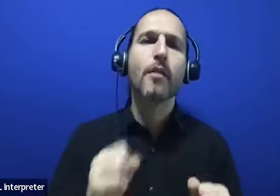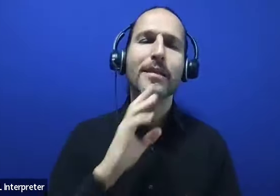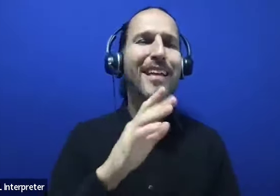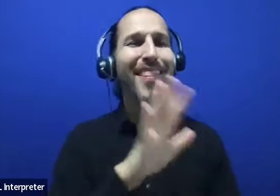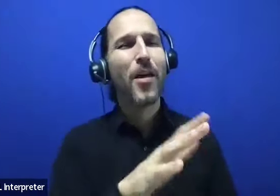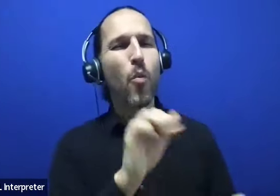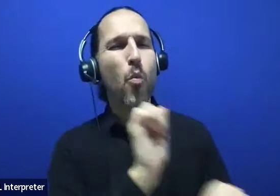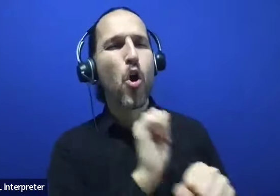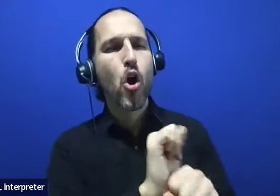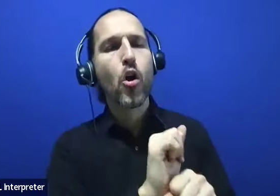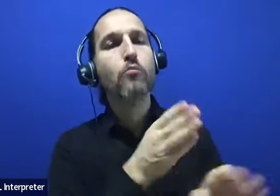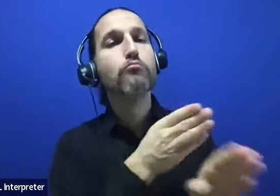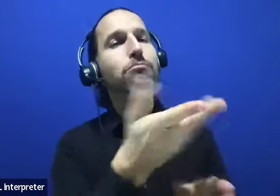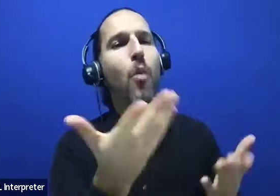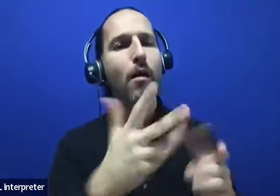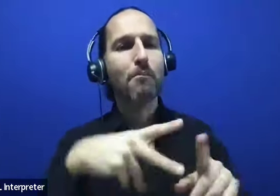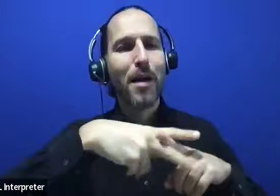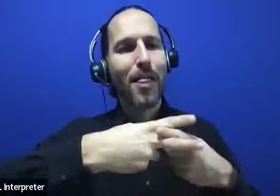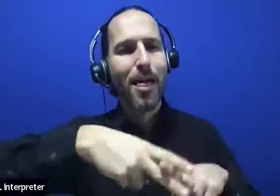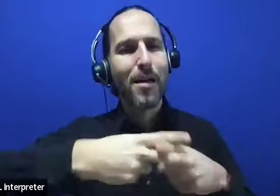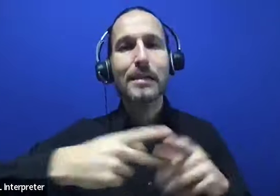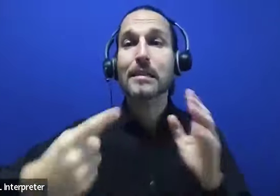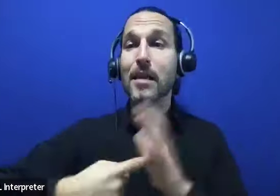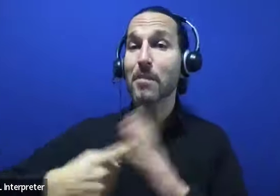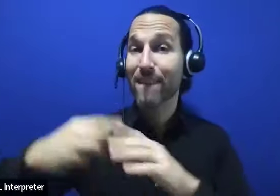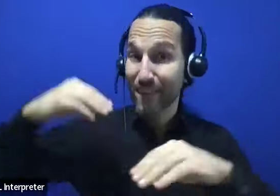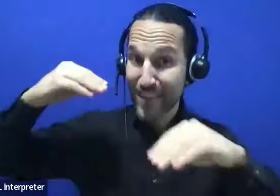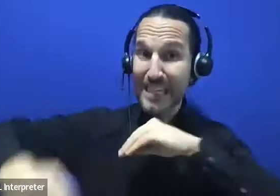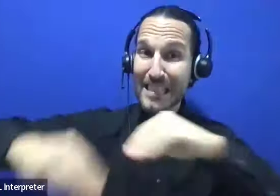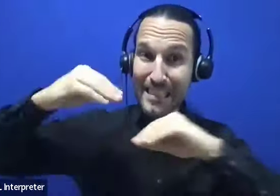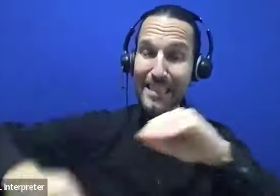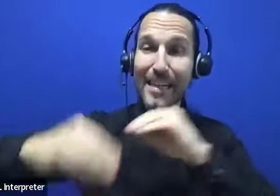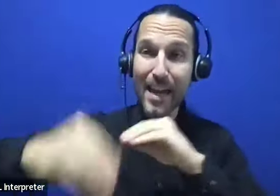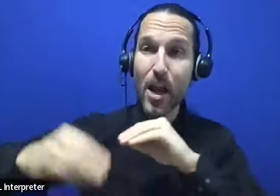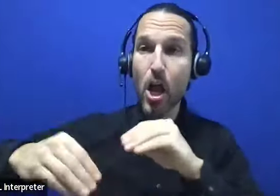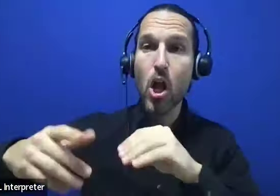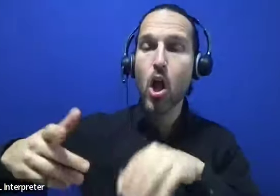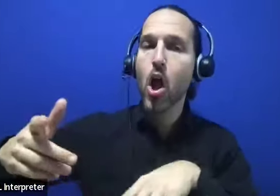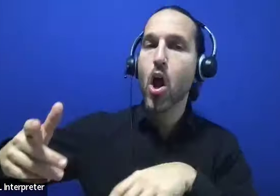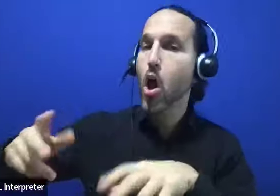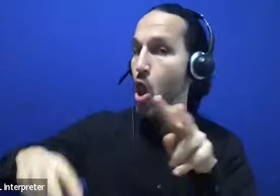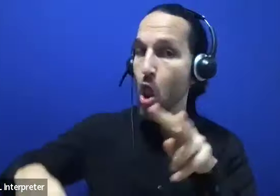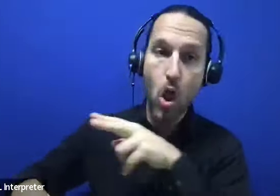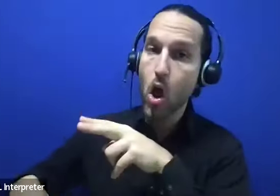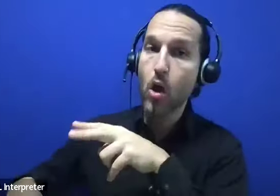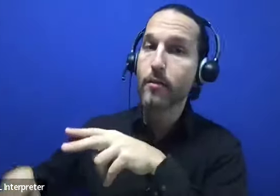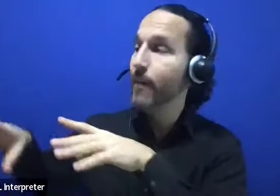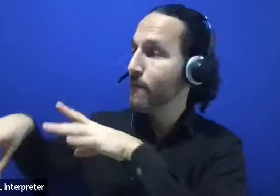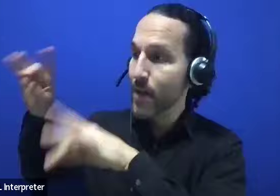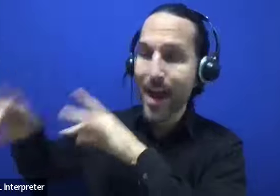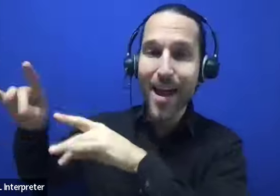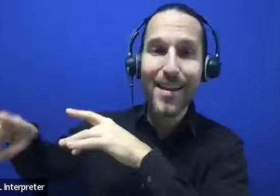that's why when I grab a tool, it takes me a while to figure out where that pipe is again, because my